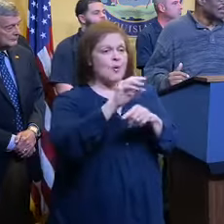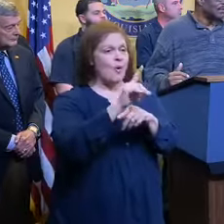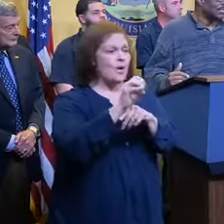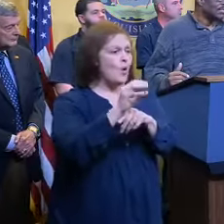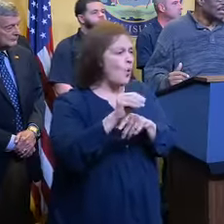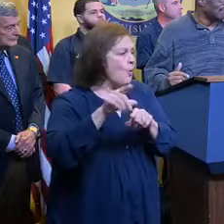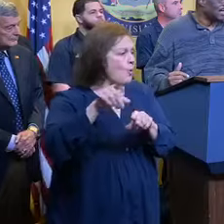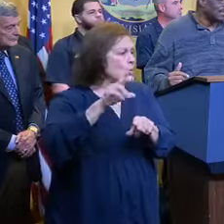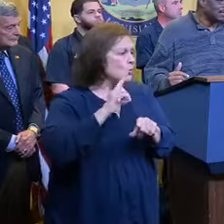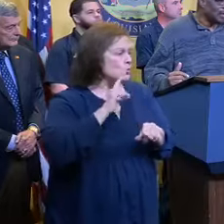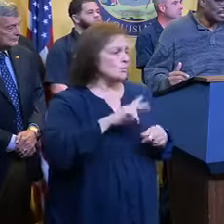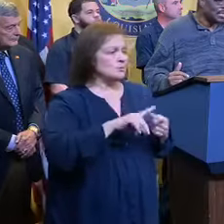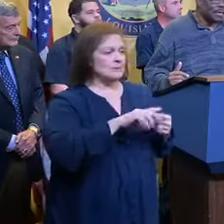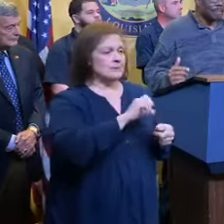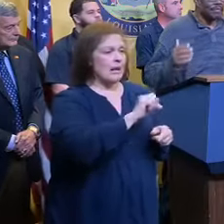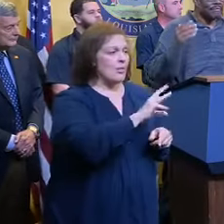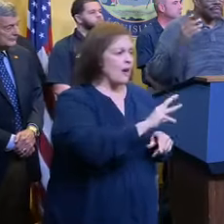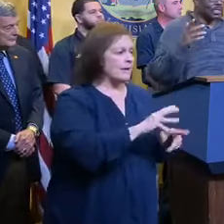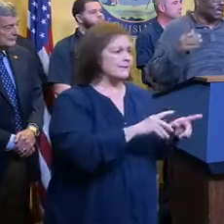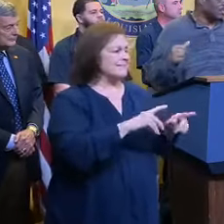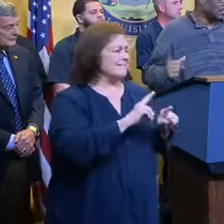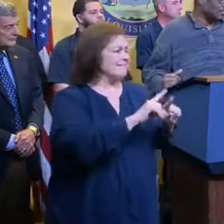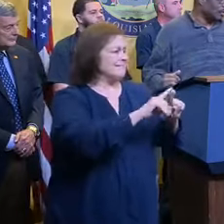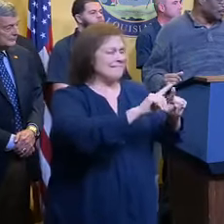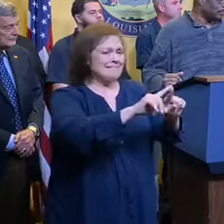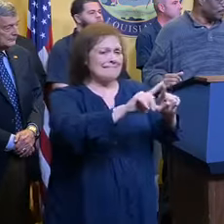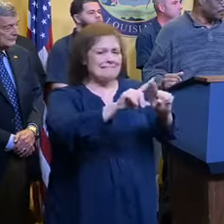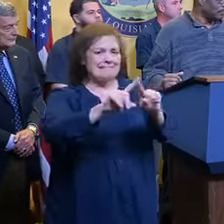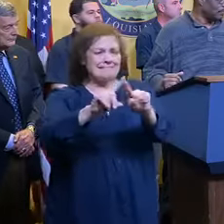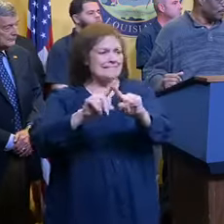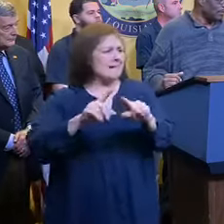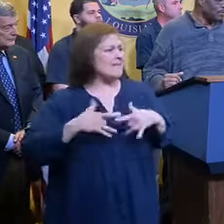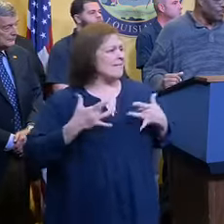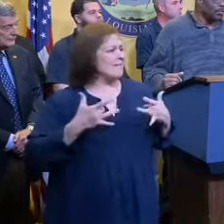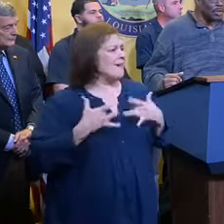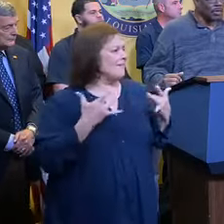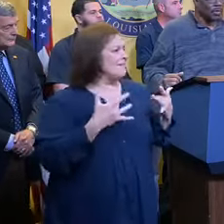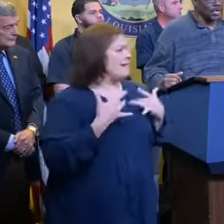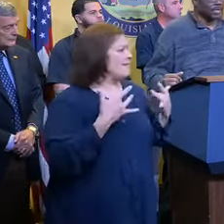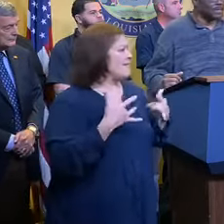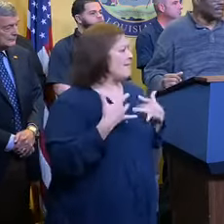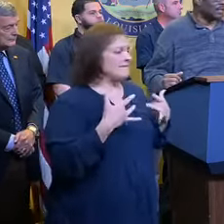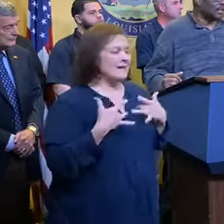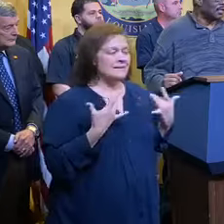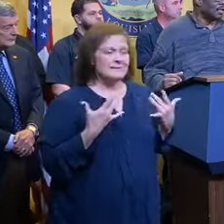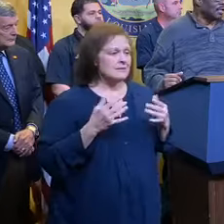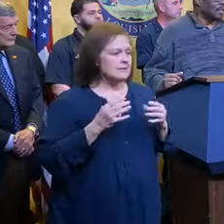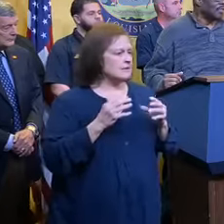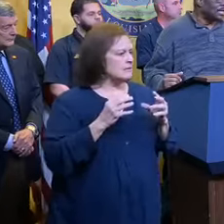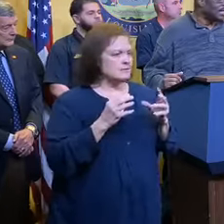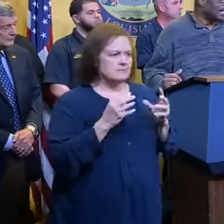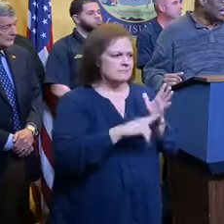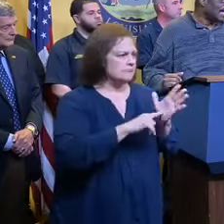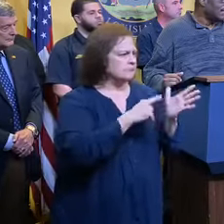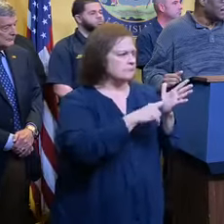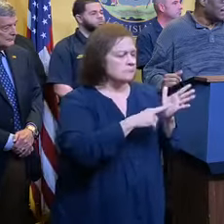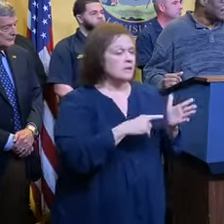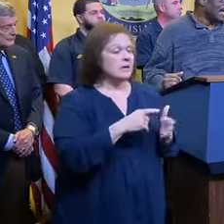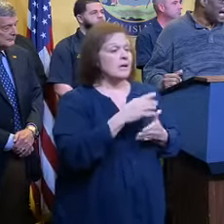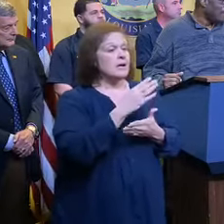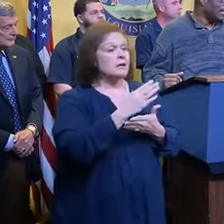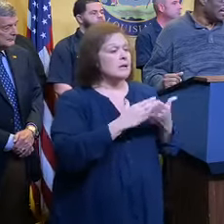biggest there is, South by Southwest. The View television show, filmed with no audience. The reason that